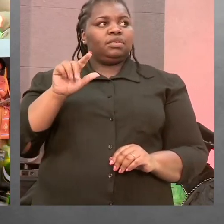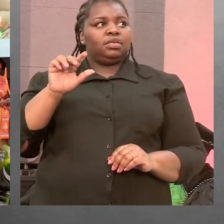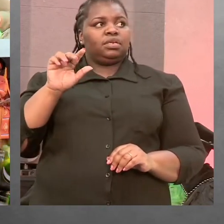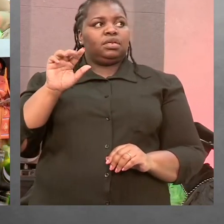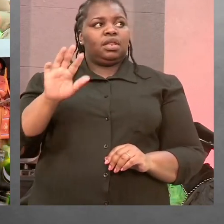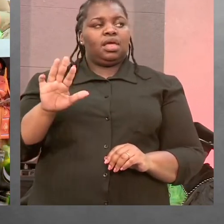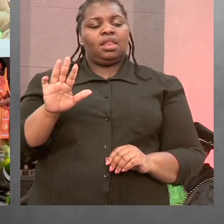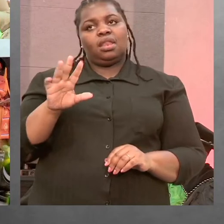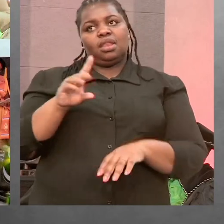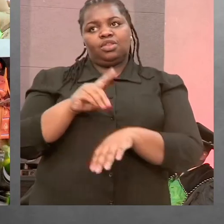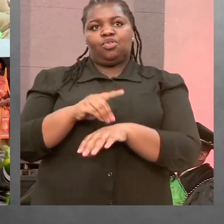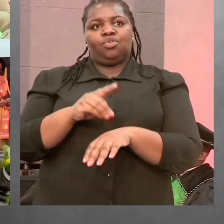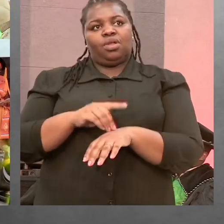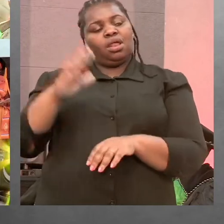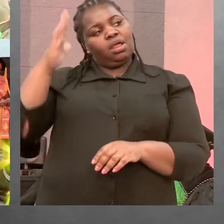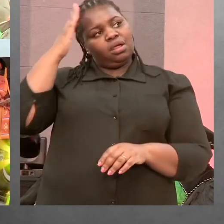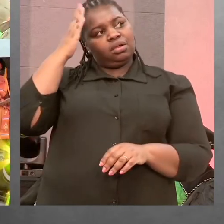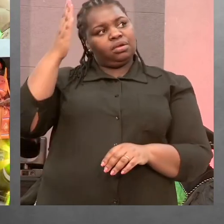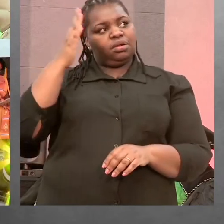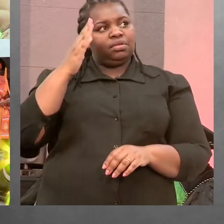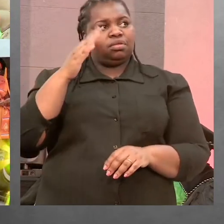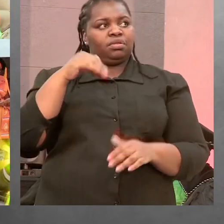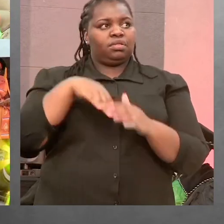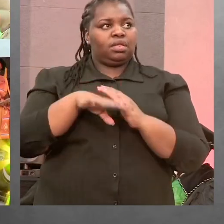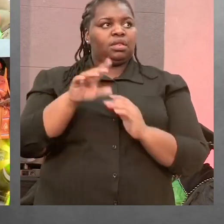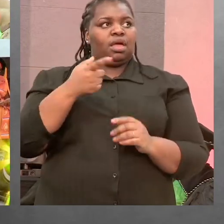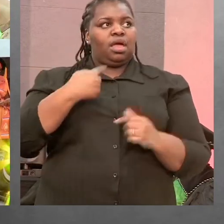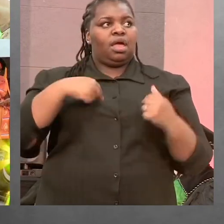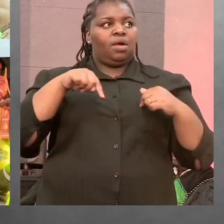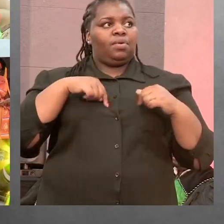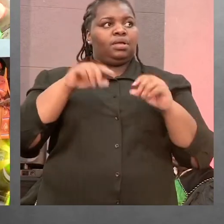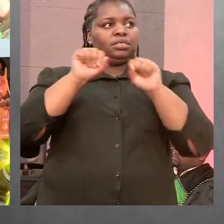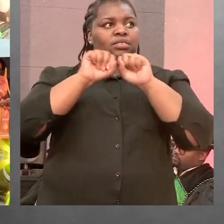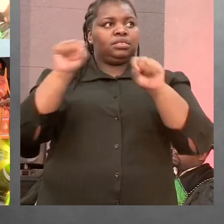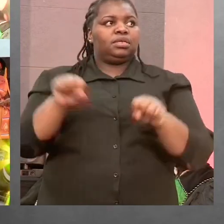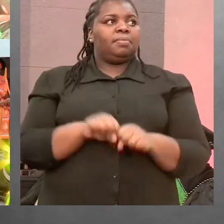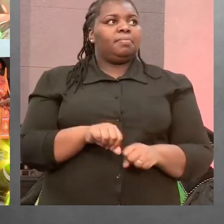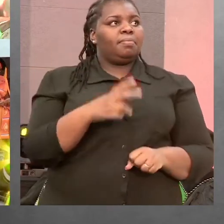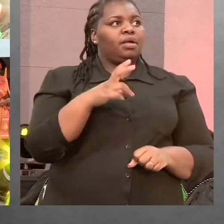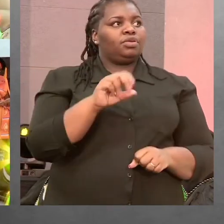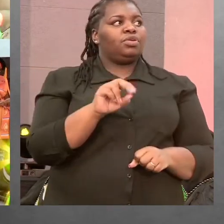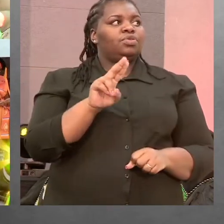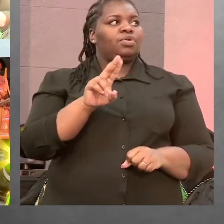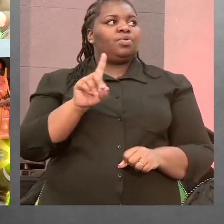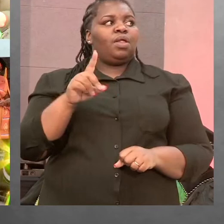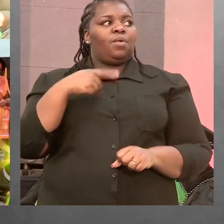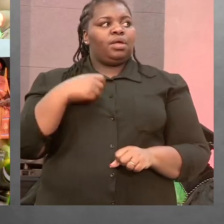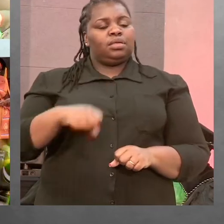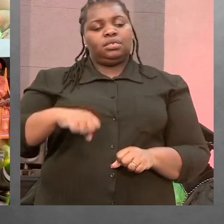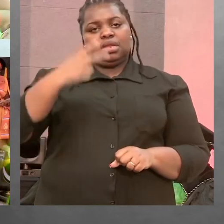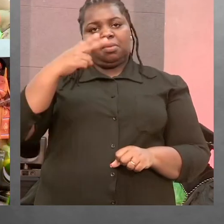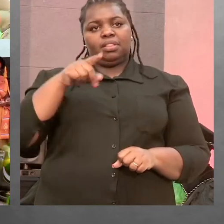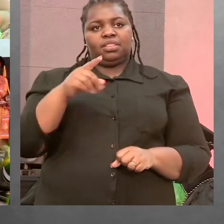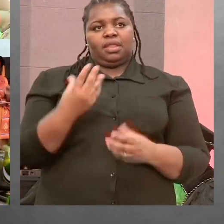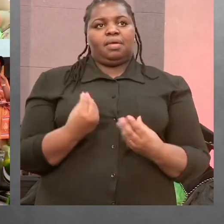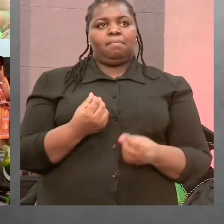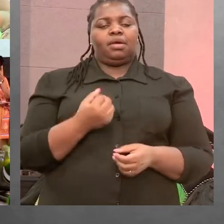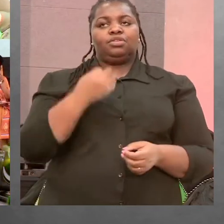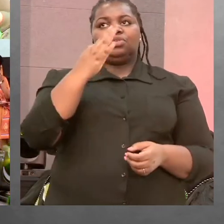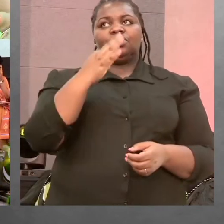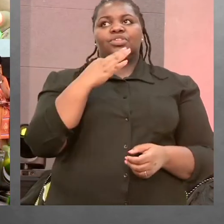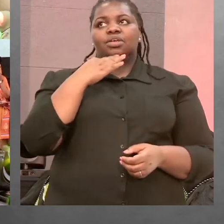1,879 doctoral graduates entered our systems. By 2021, we had doubled that number to